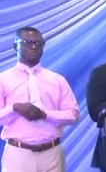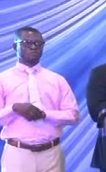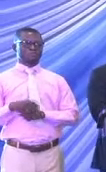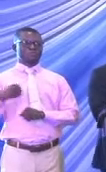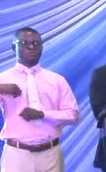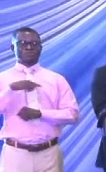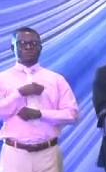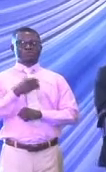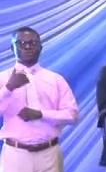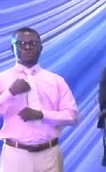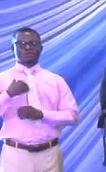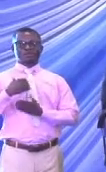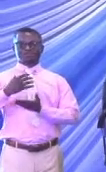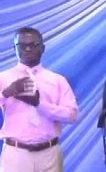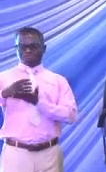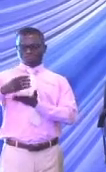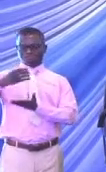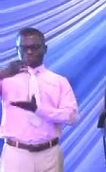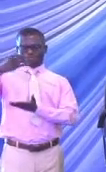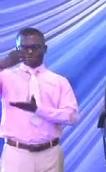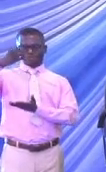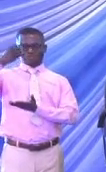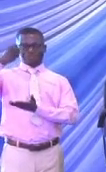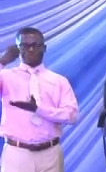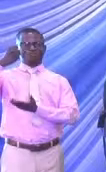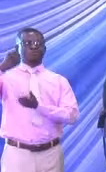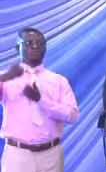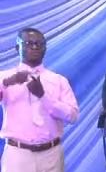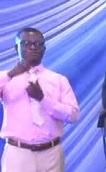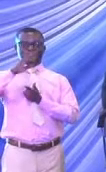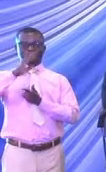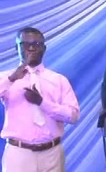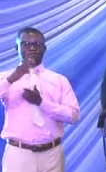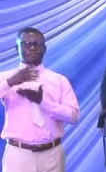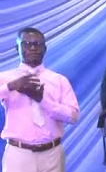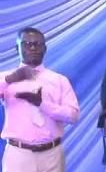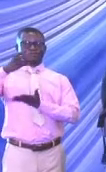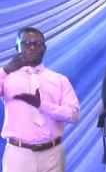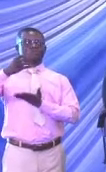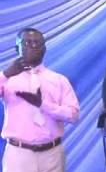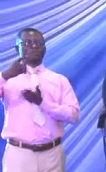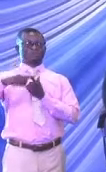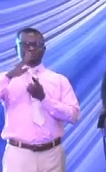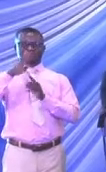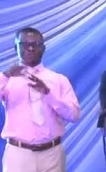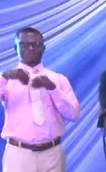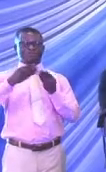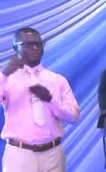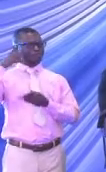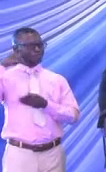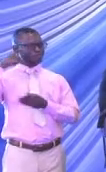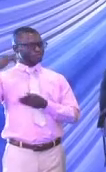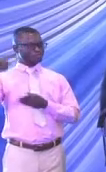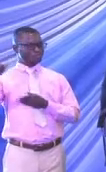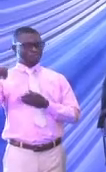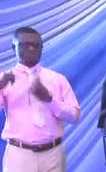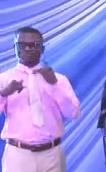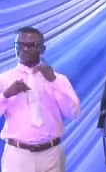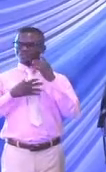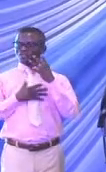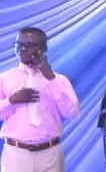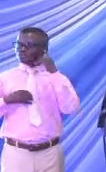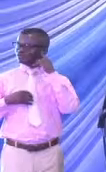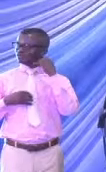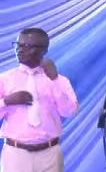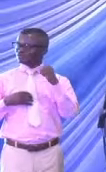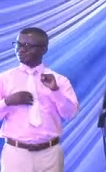We have trophies to be given, gold and silver, and we also